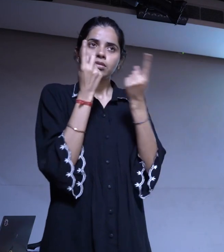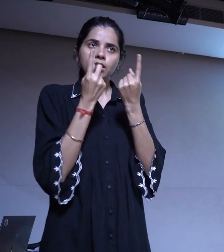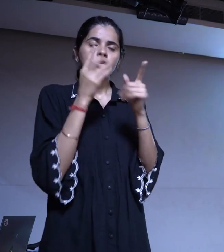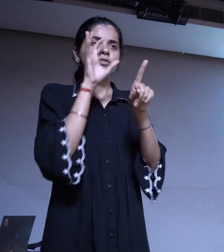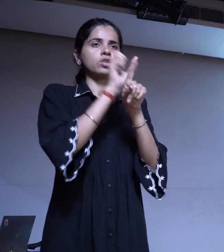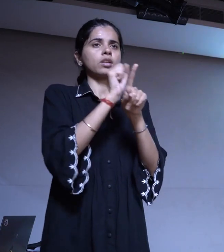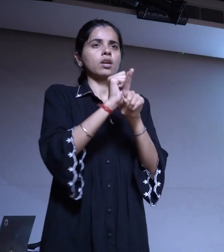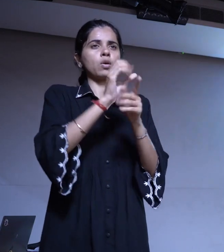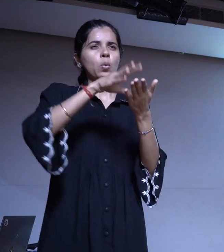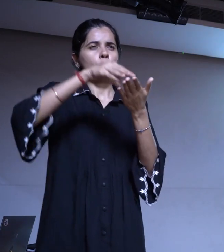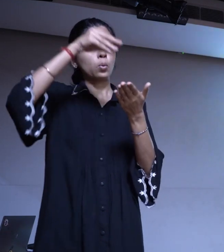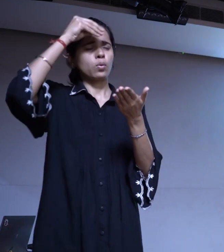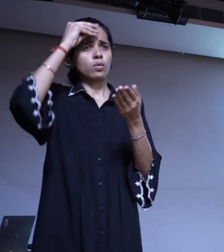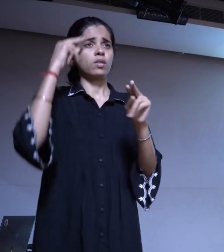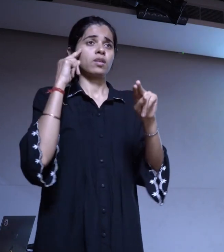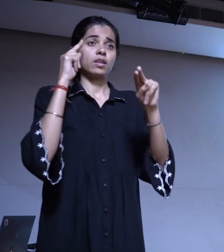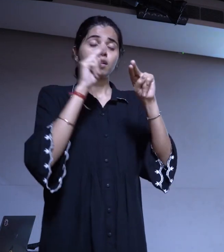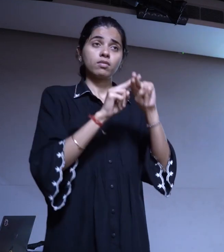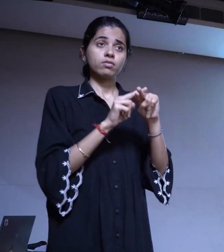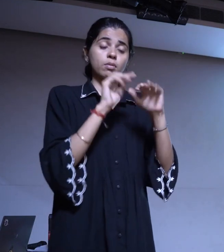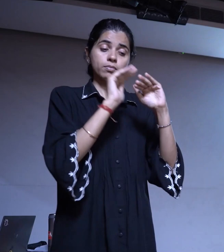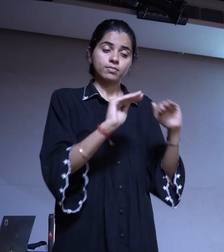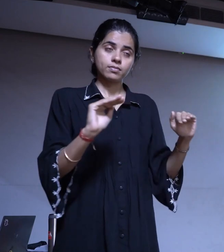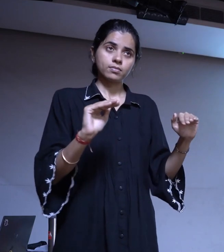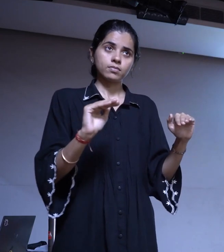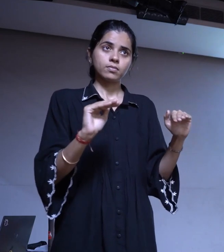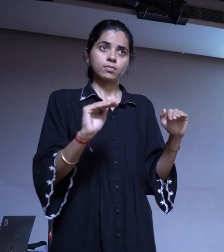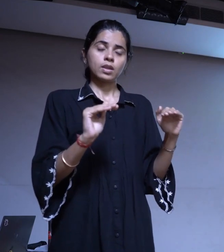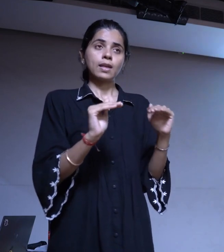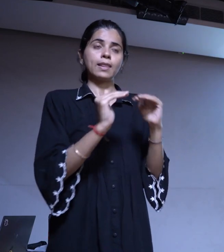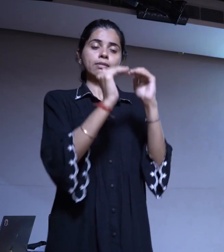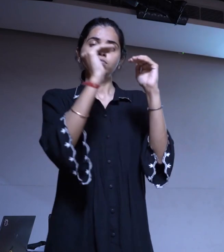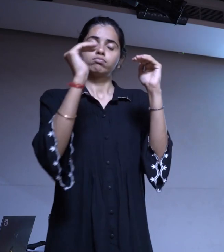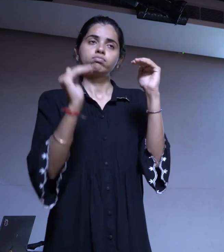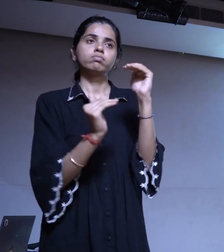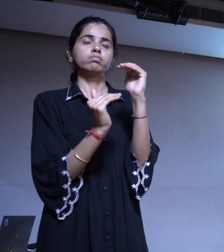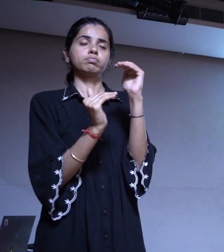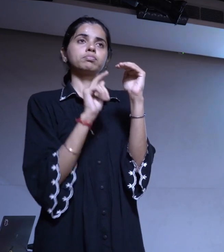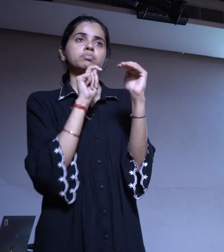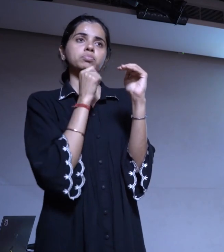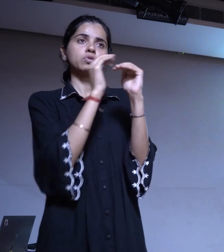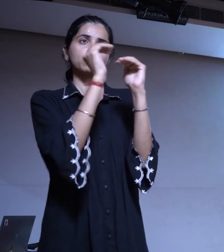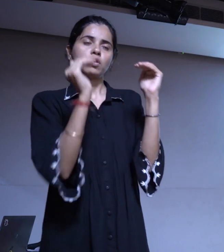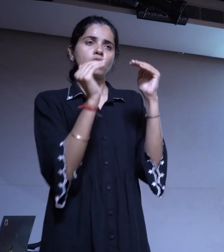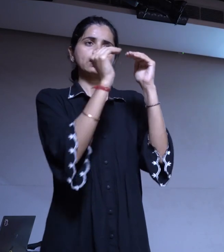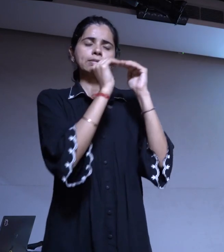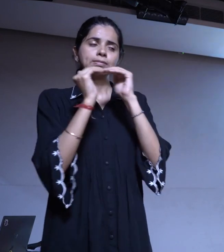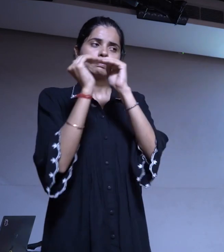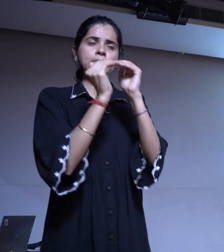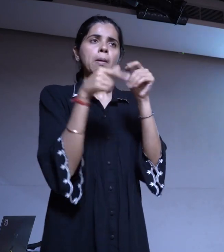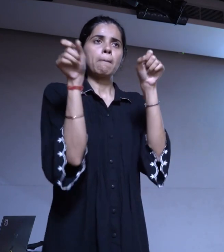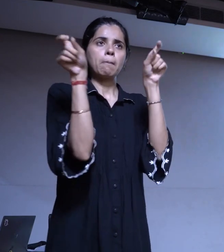quite comprehensive if a child is below the standard